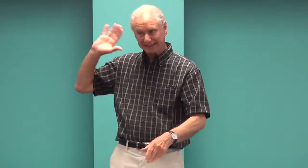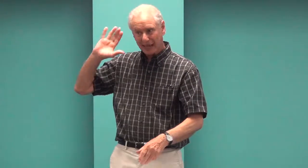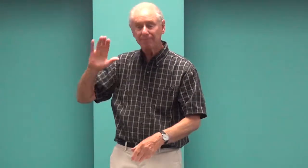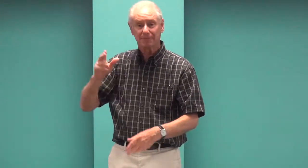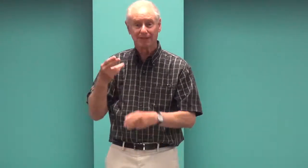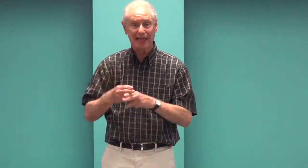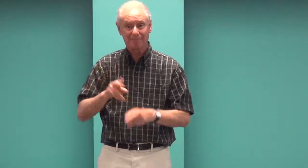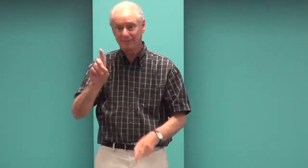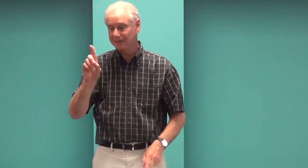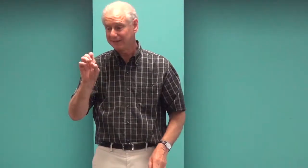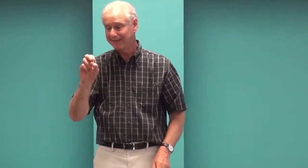myself.